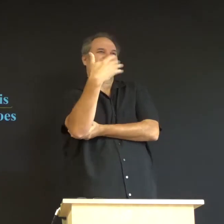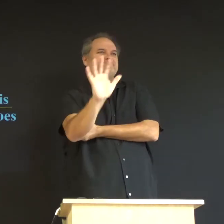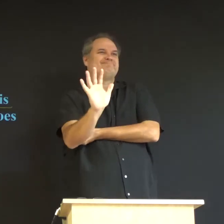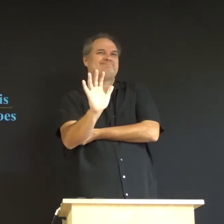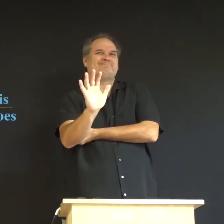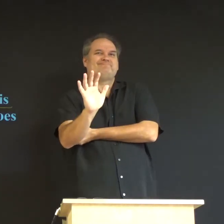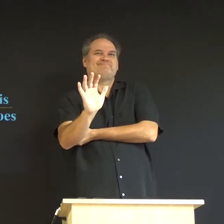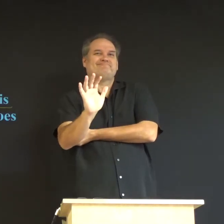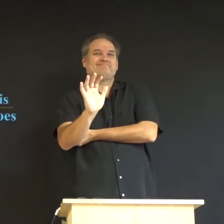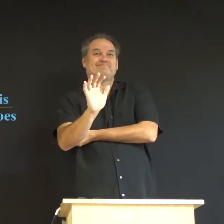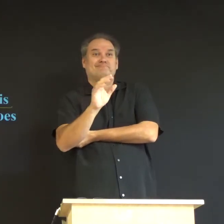no room.